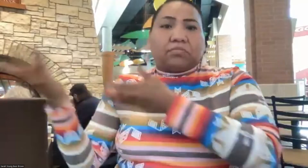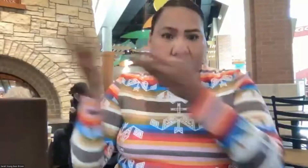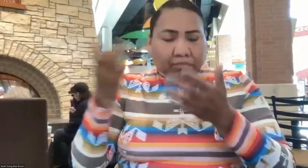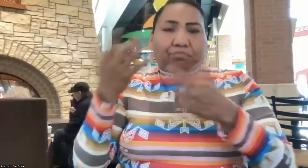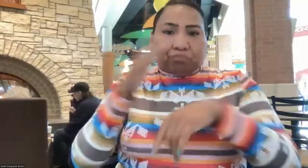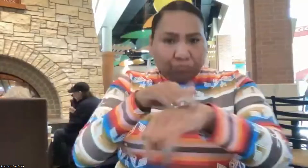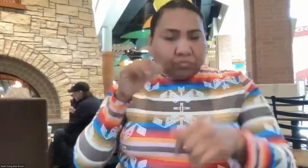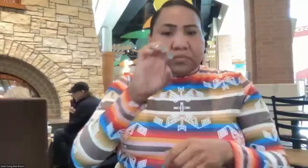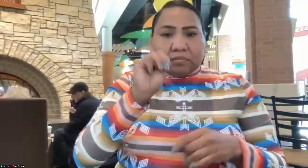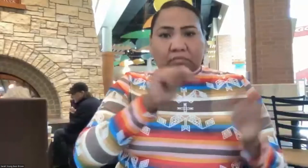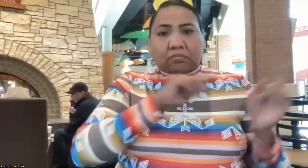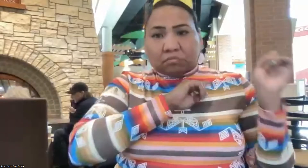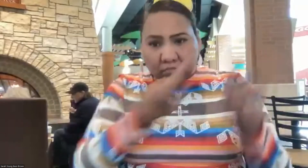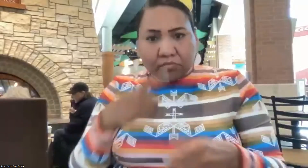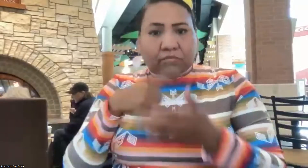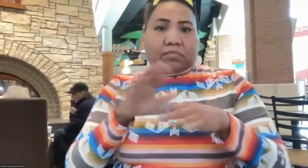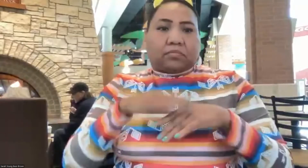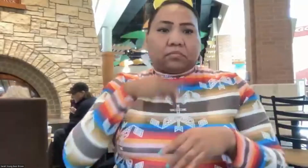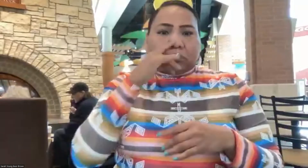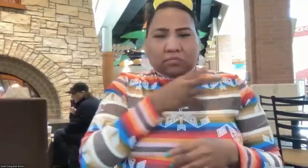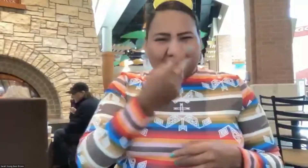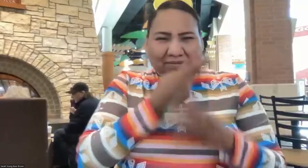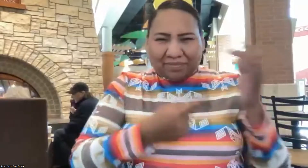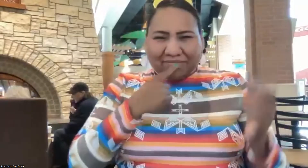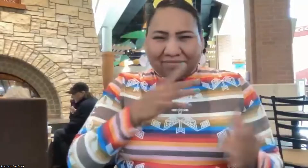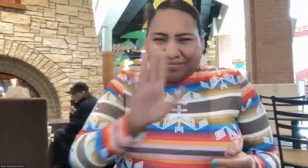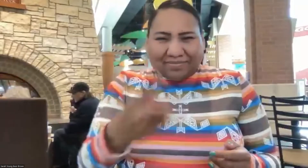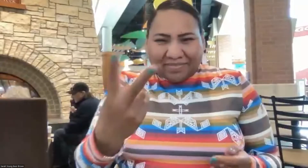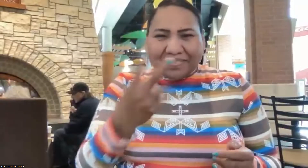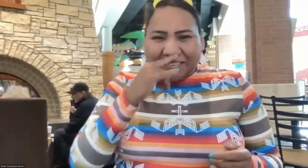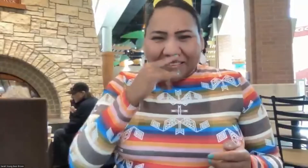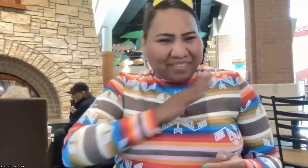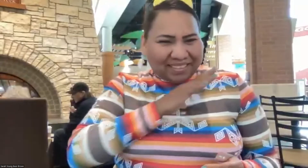than to say, sure, you're welcome to check them. Because what else could I do?